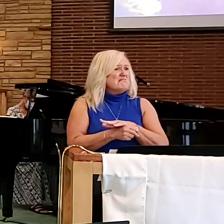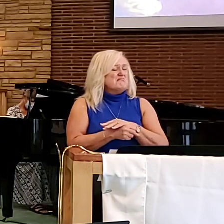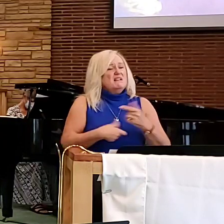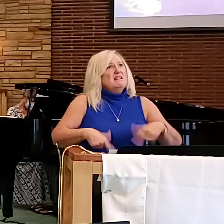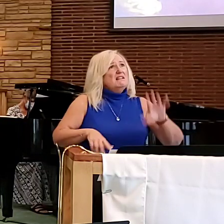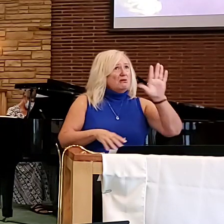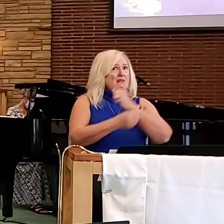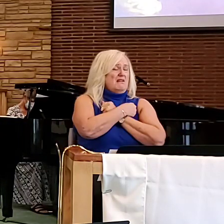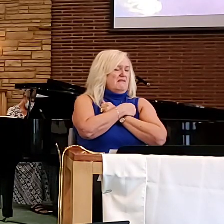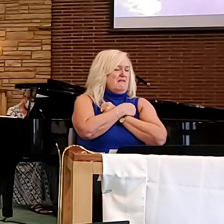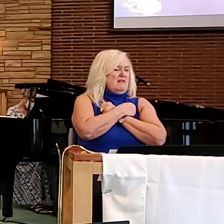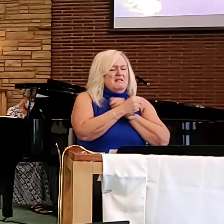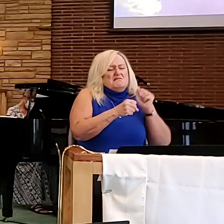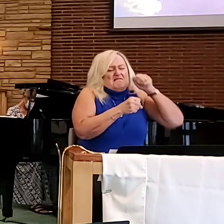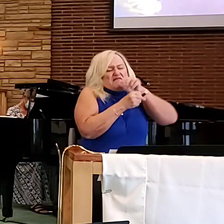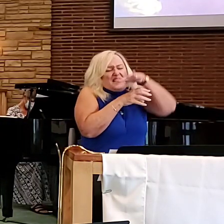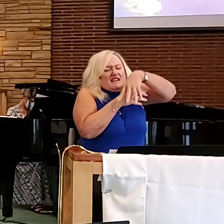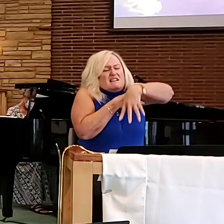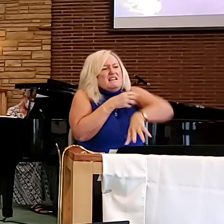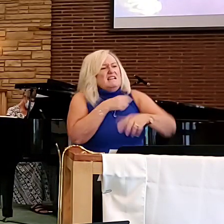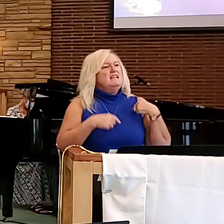let your love flood our hearts again.